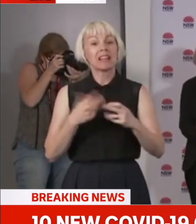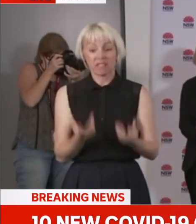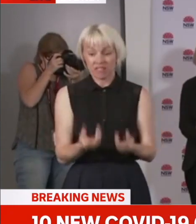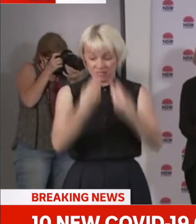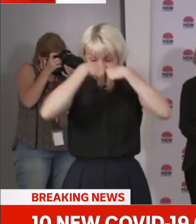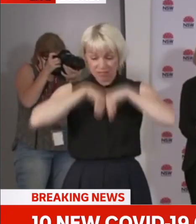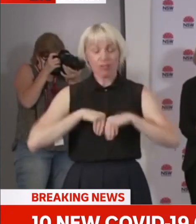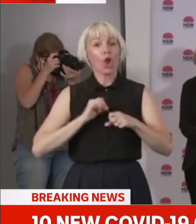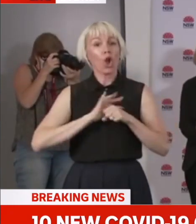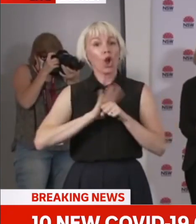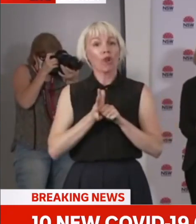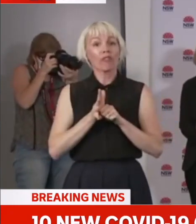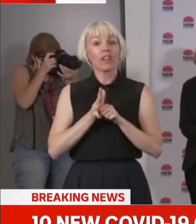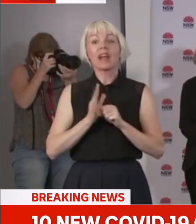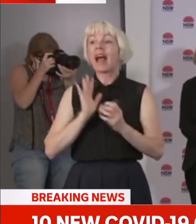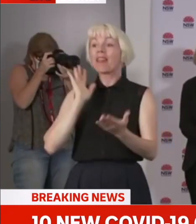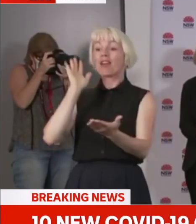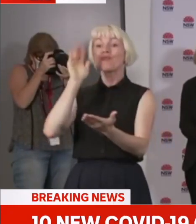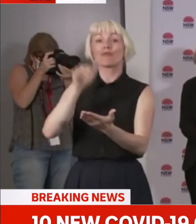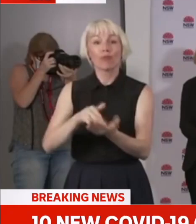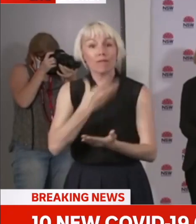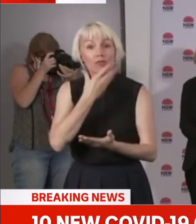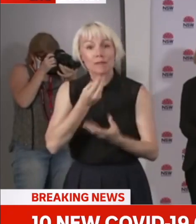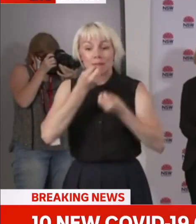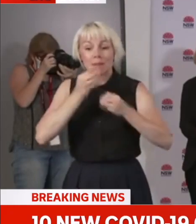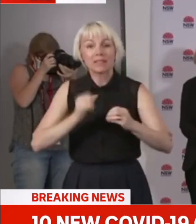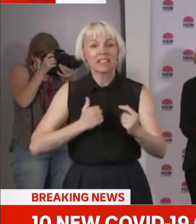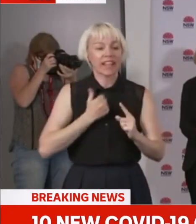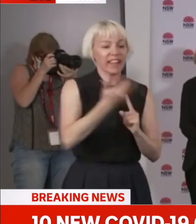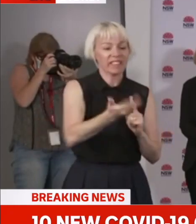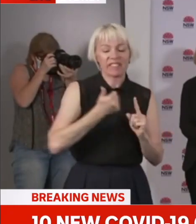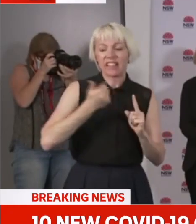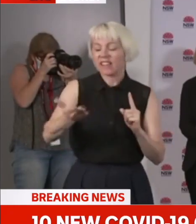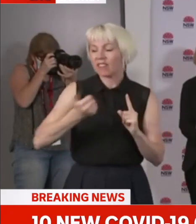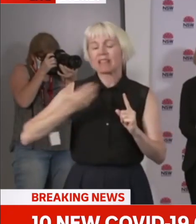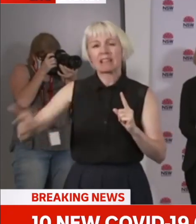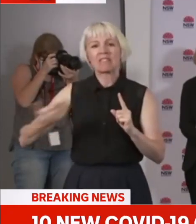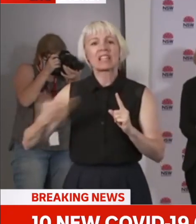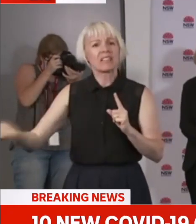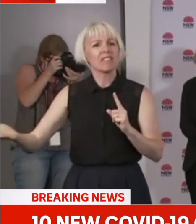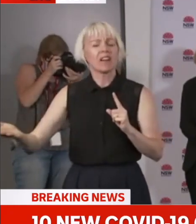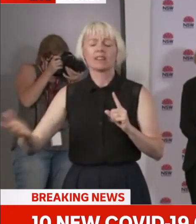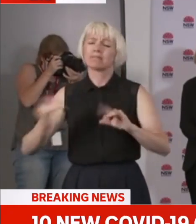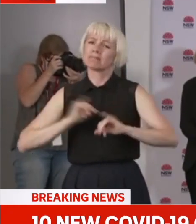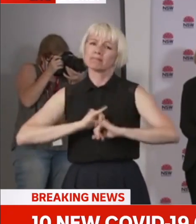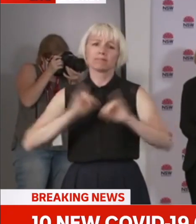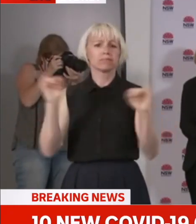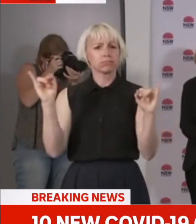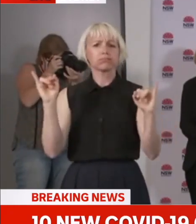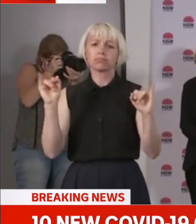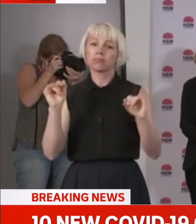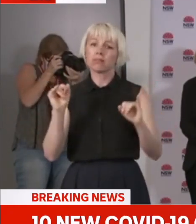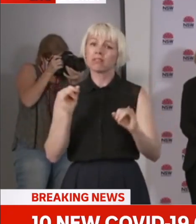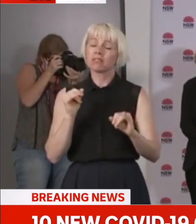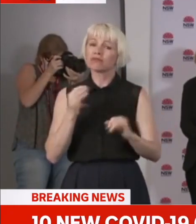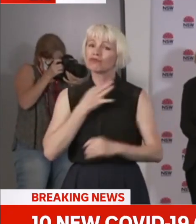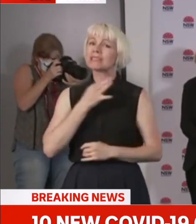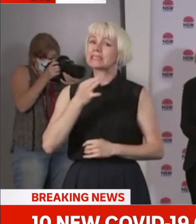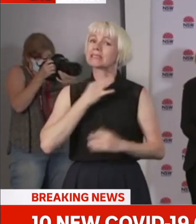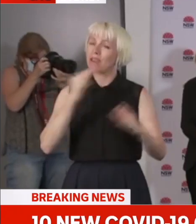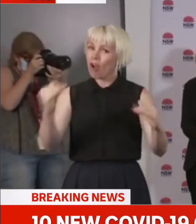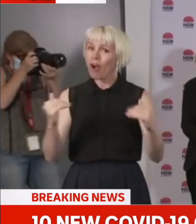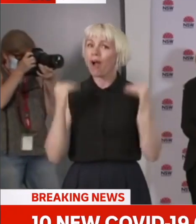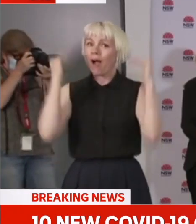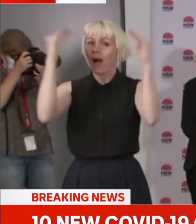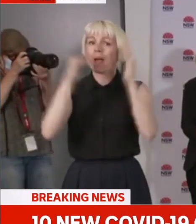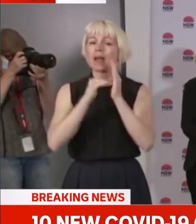Christmas lunch and give it to all of our loved ones. And that is a potential risk at the moment, given the number of cases we have. And we always, in New